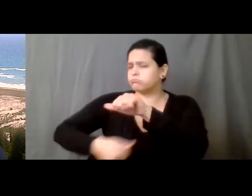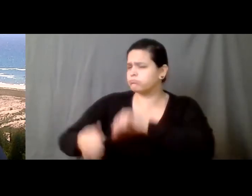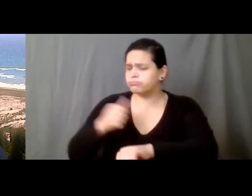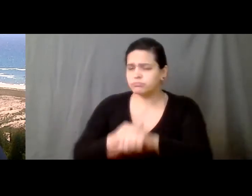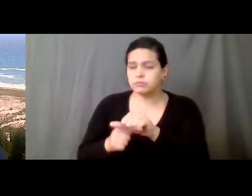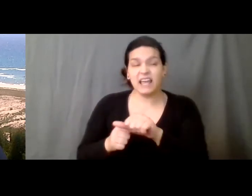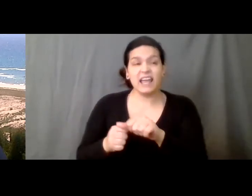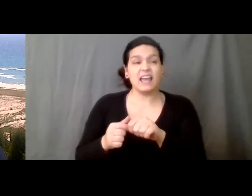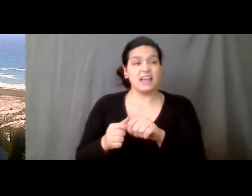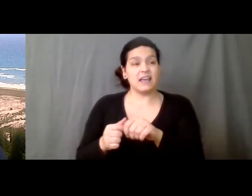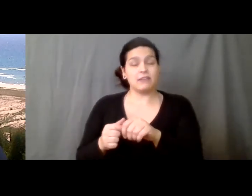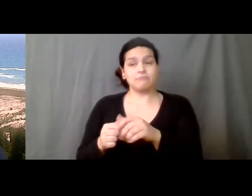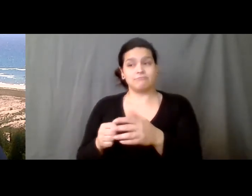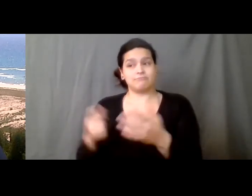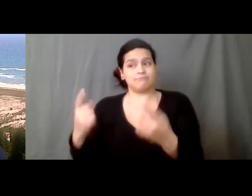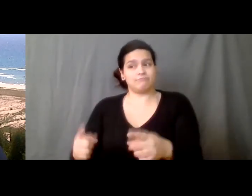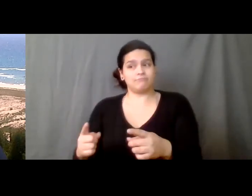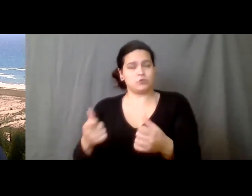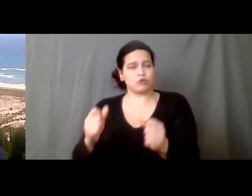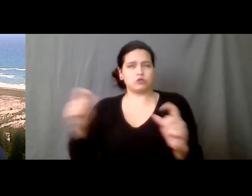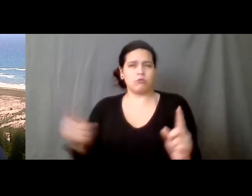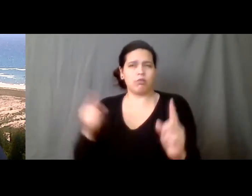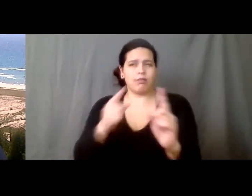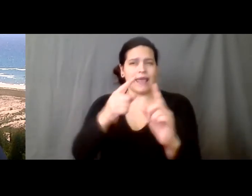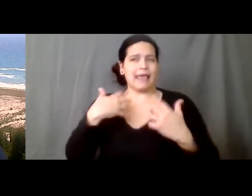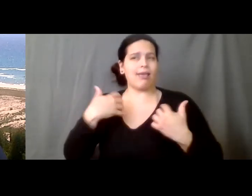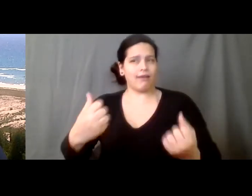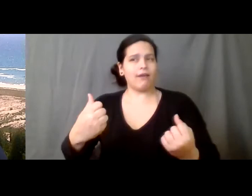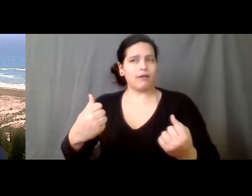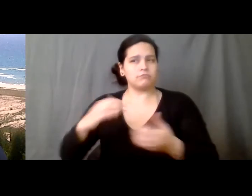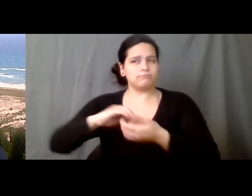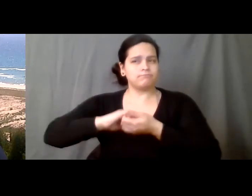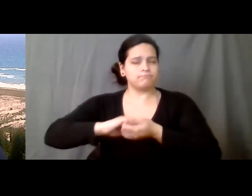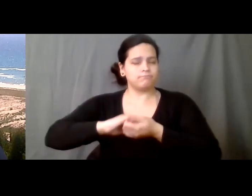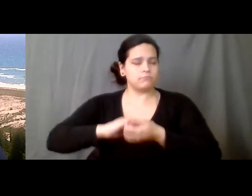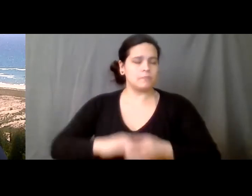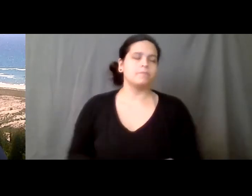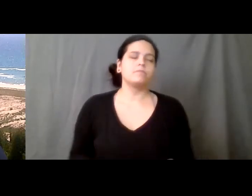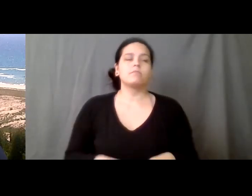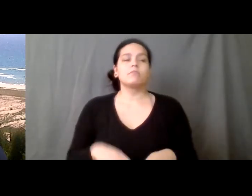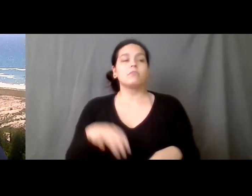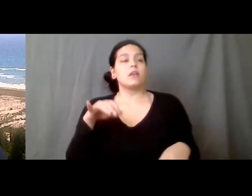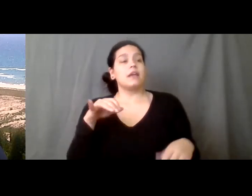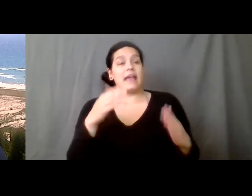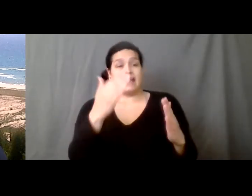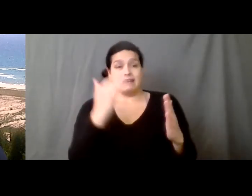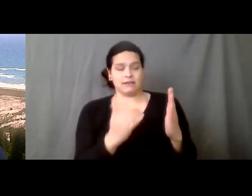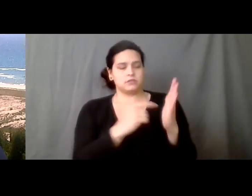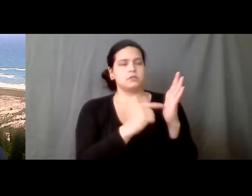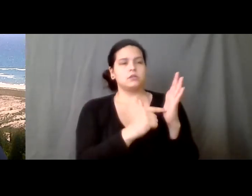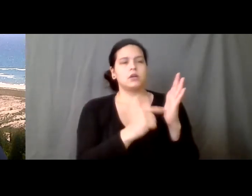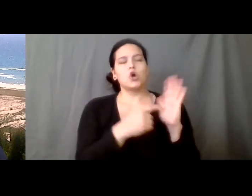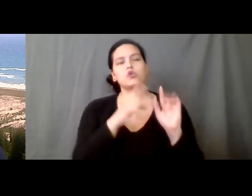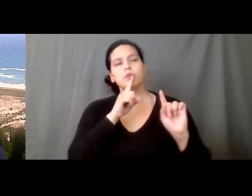And the end is that this report's a measure of accomplishment, not only in the science